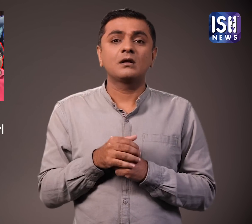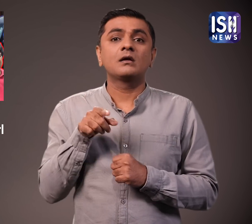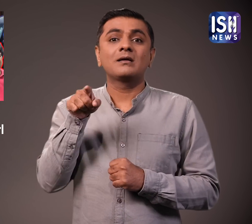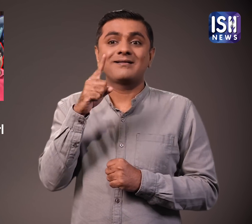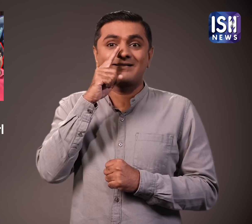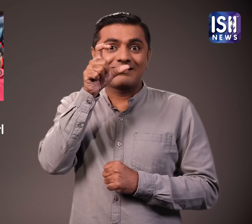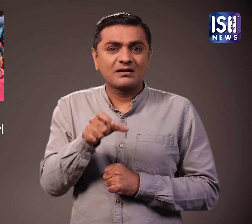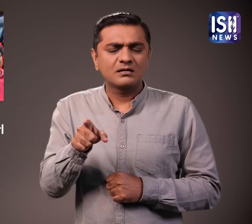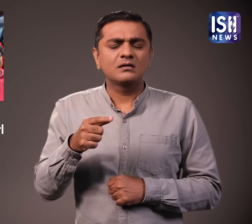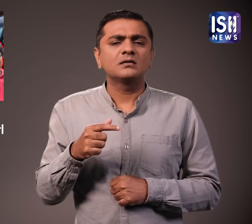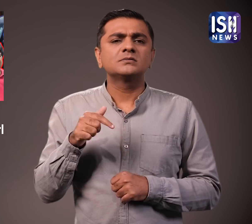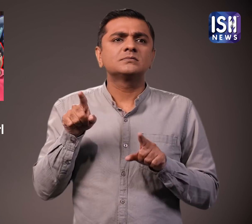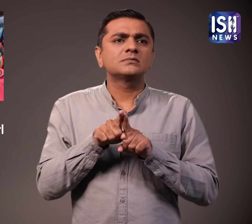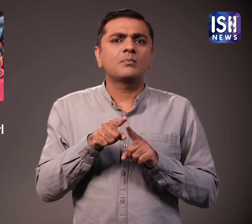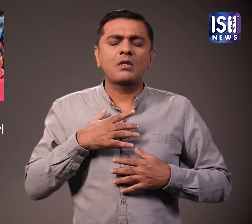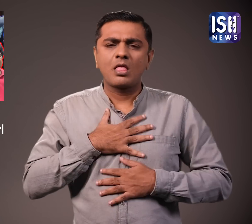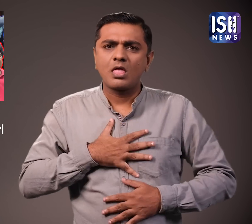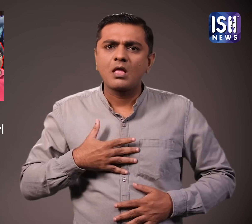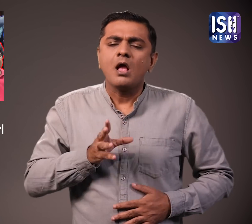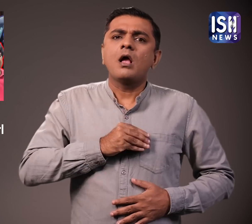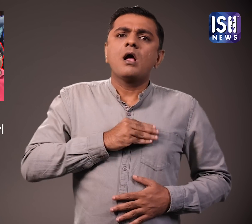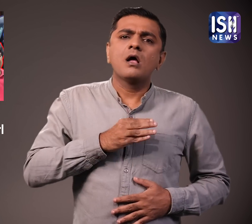The girl was getting anxiety and panic attacks.